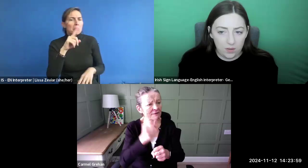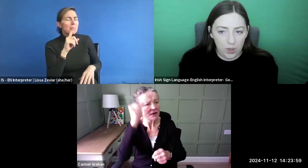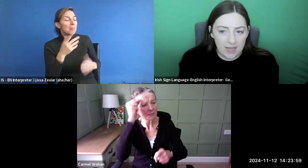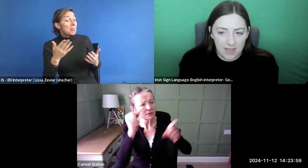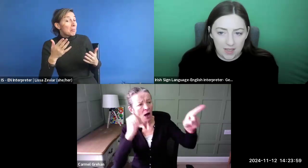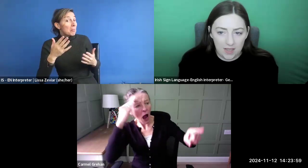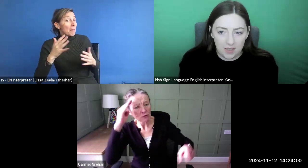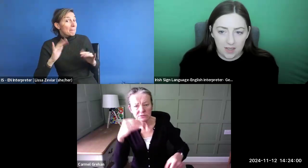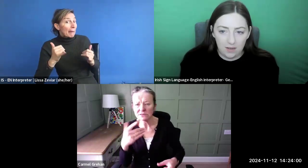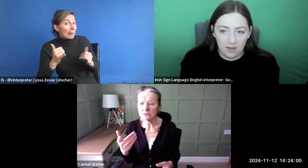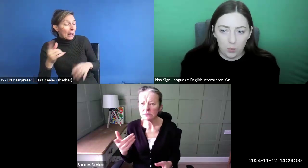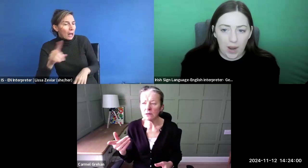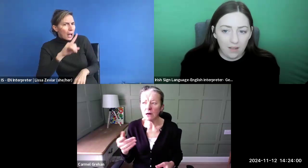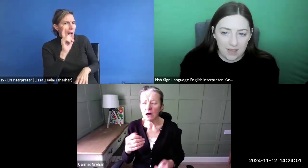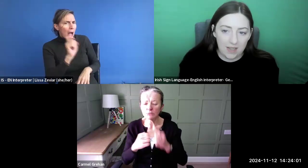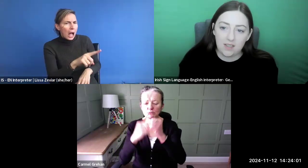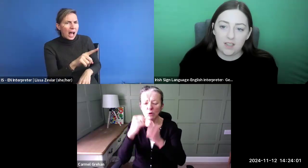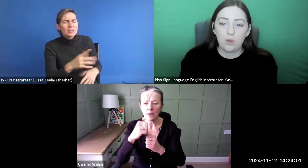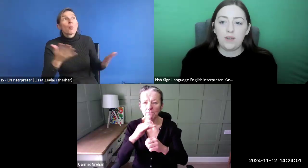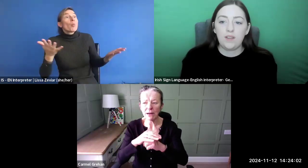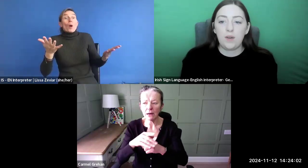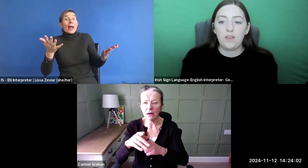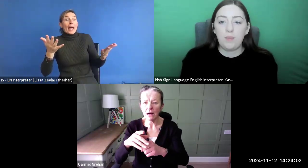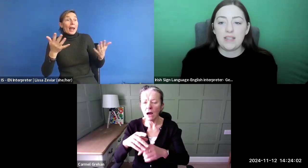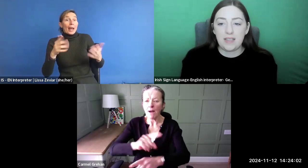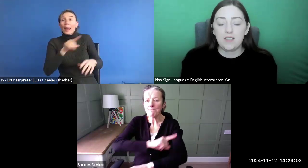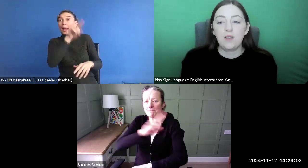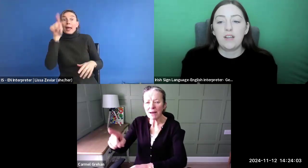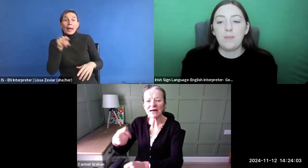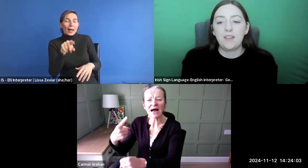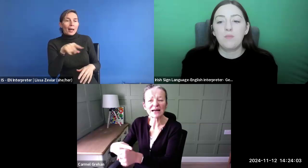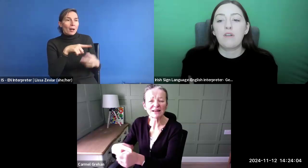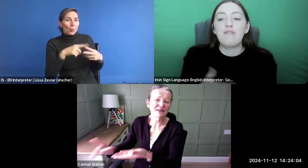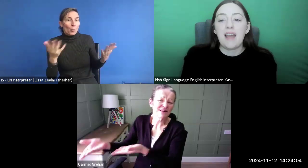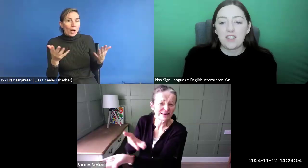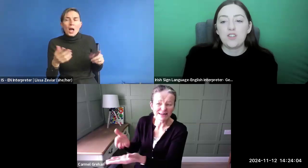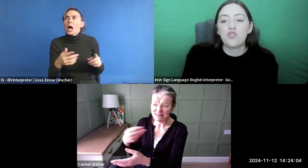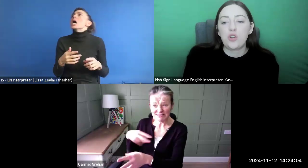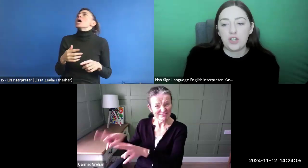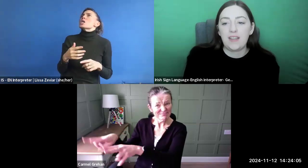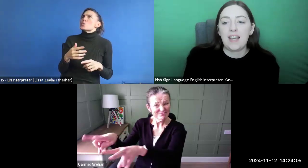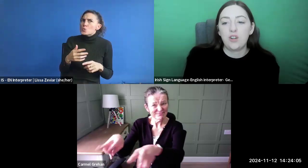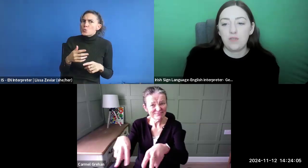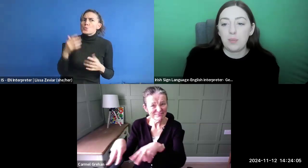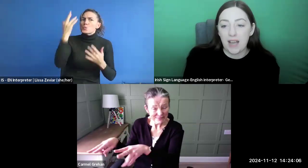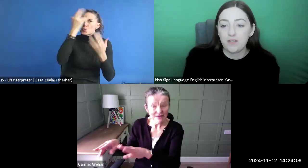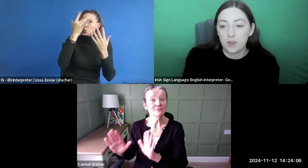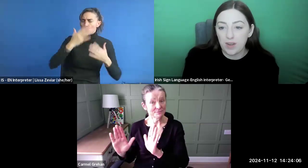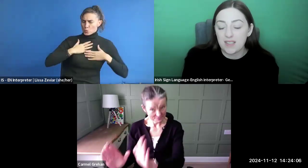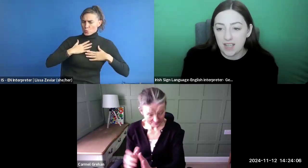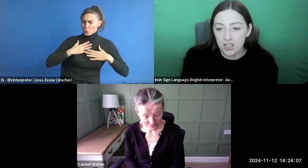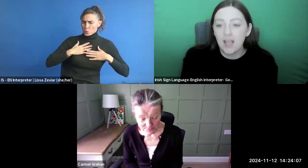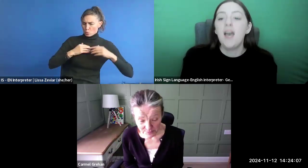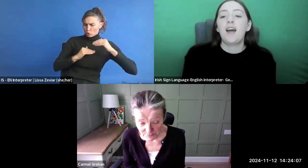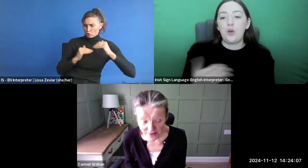you, what is it? Is it, where is it? You know, that kind of basic things that really made them reflect on the structure that they had already planned for